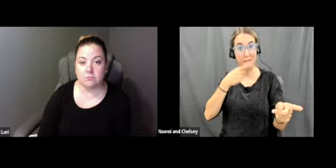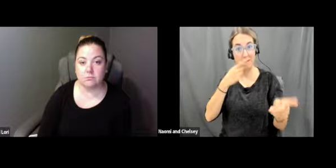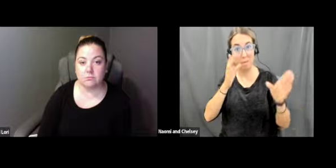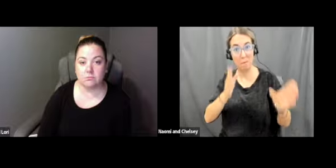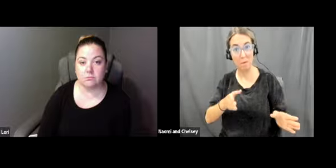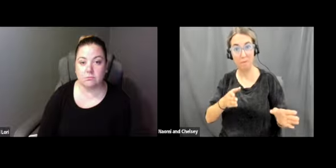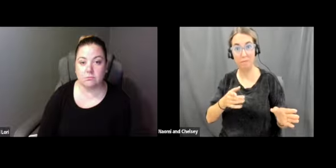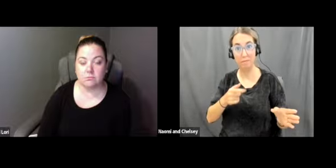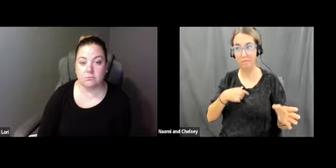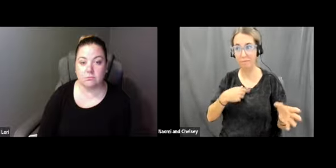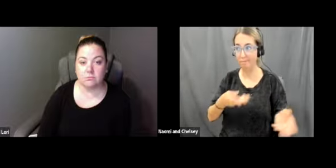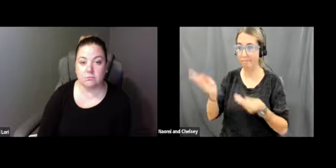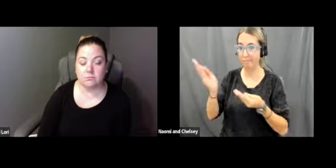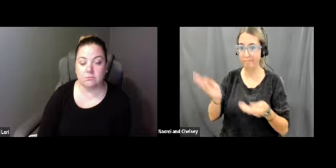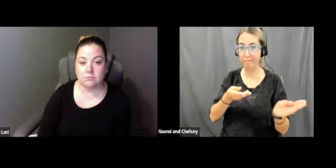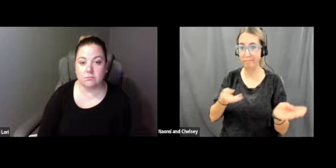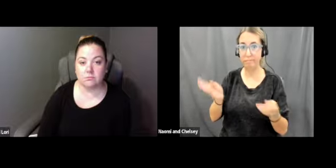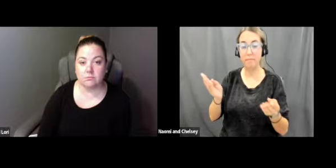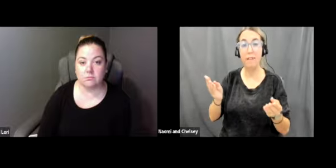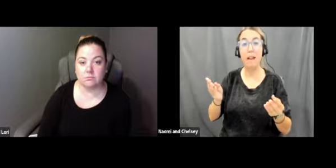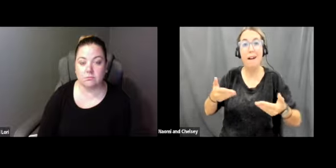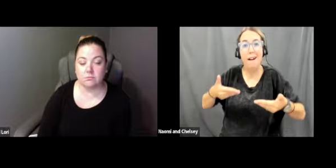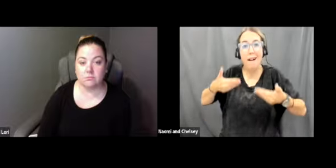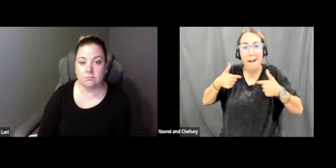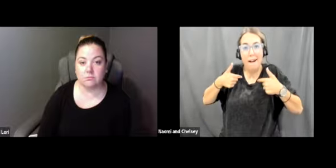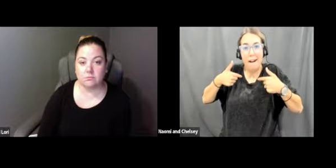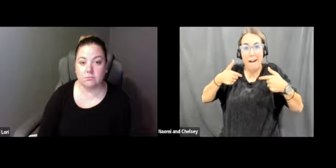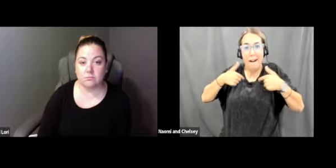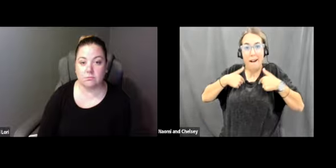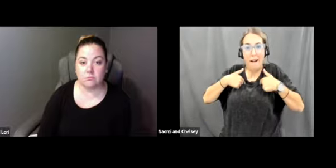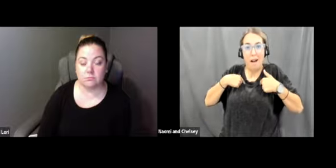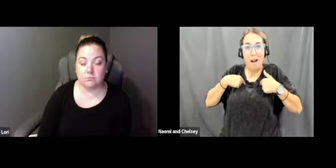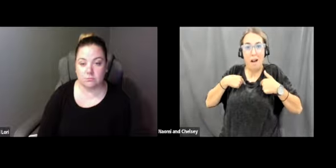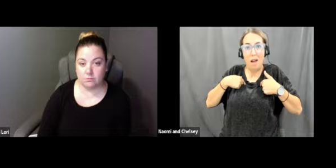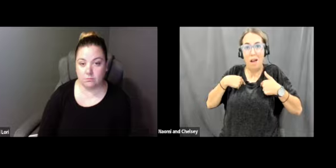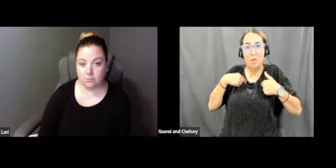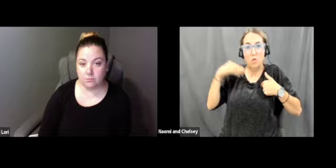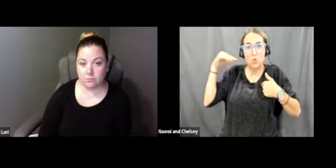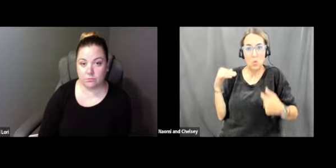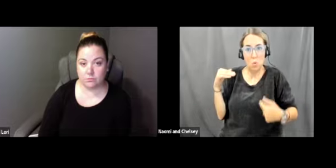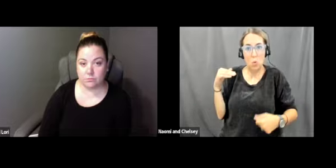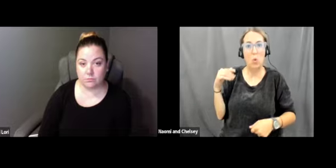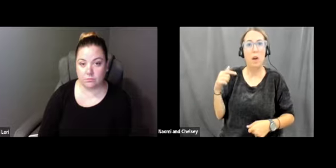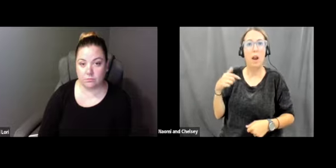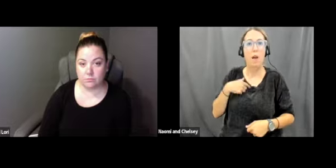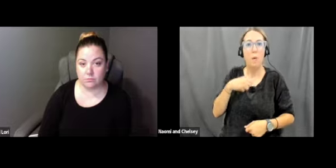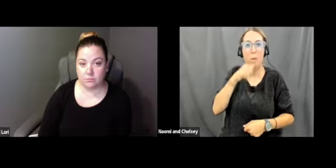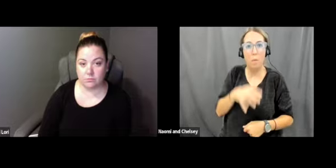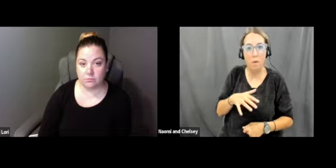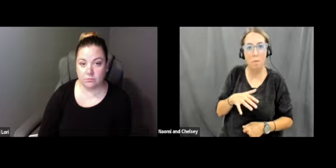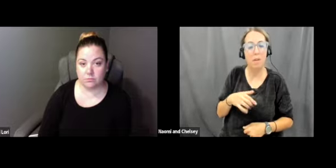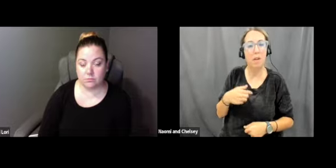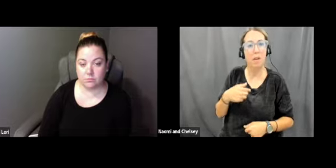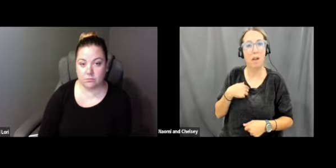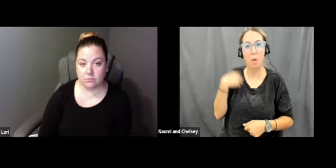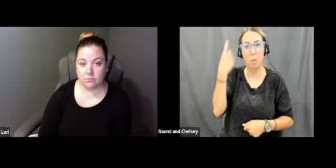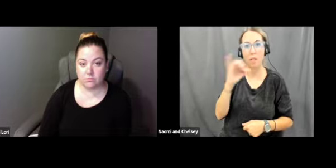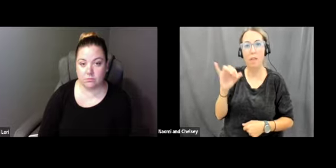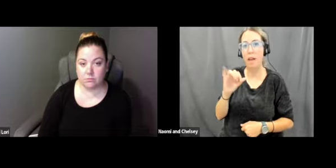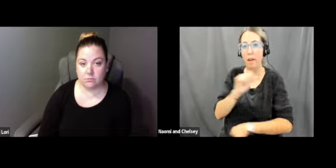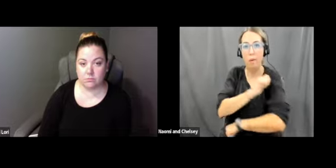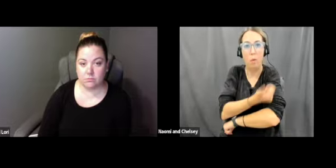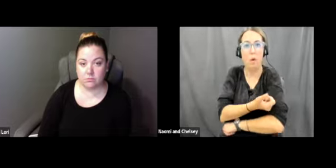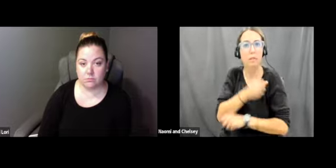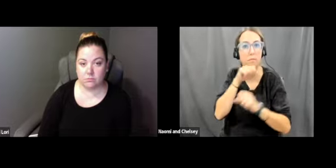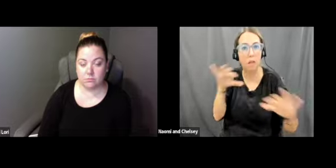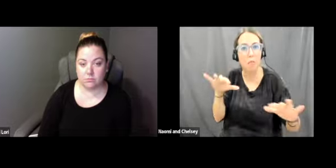because I maybe don't look like I have authority, that other person, the deaf, it could go